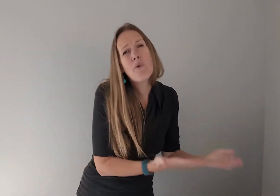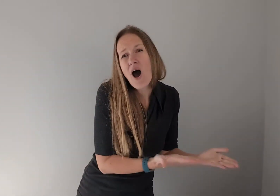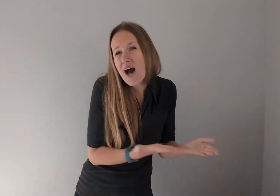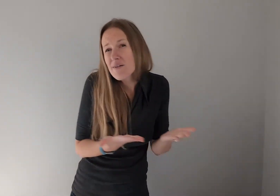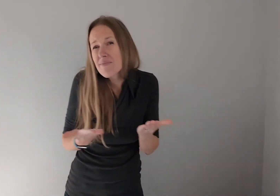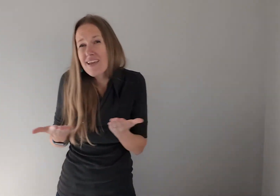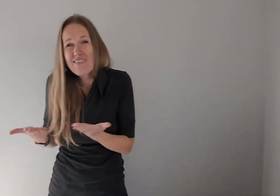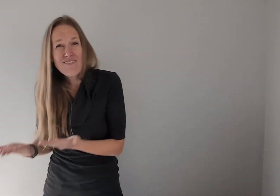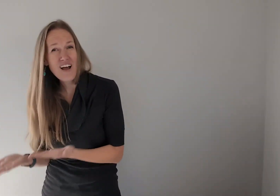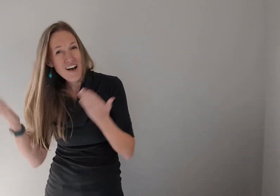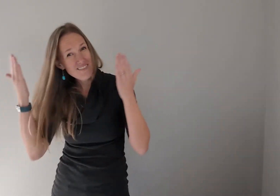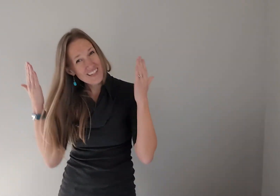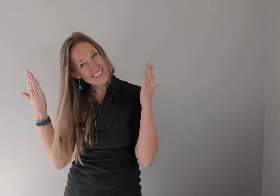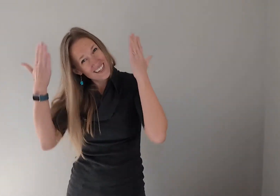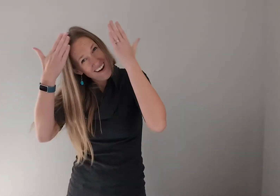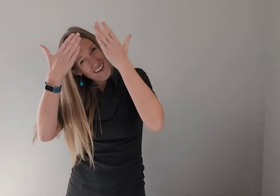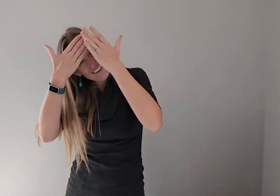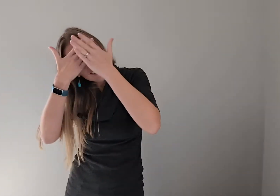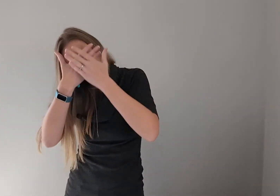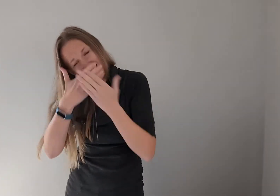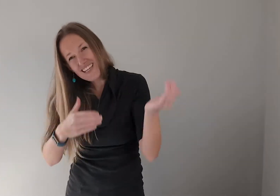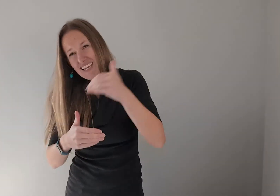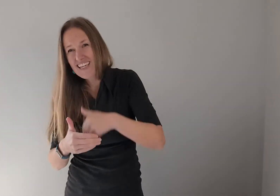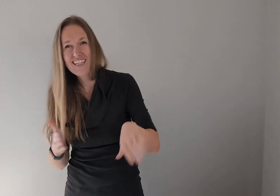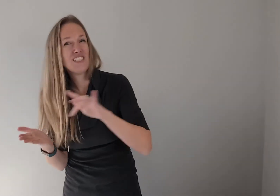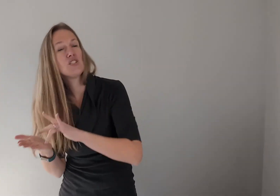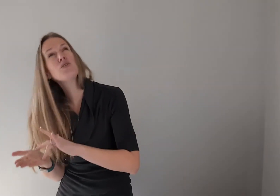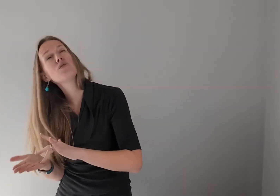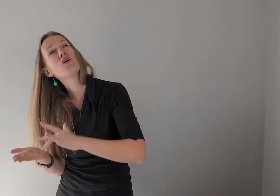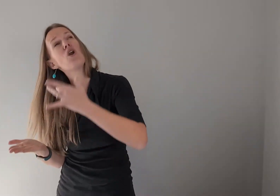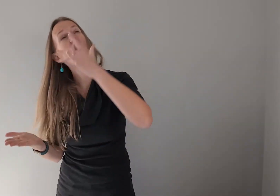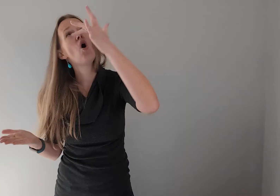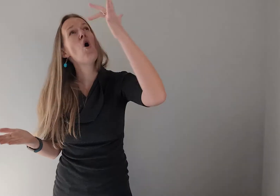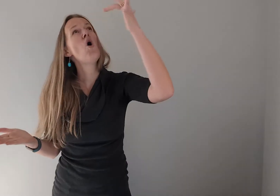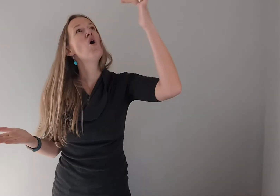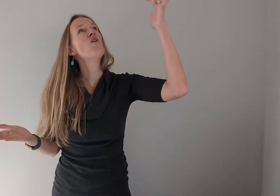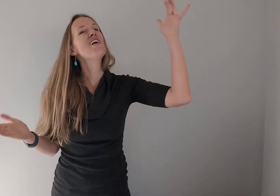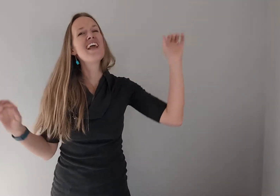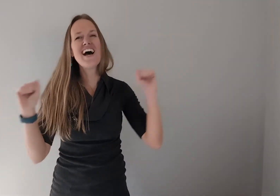me from the darkness into glorious